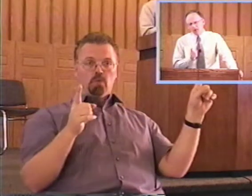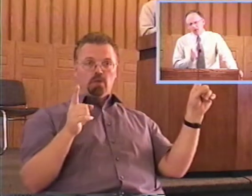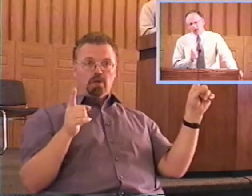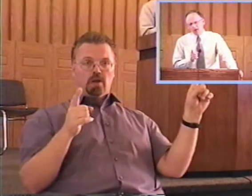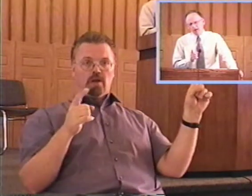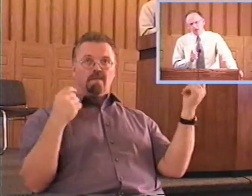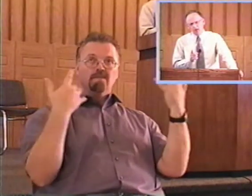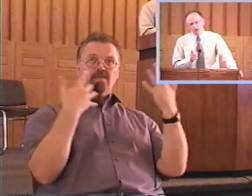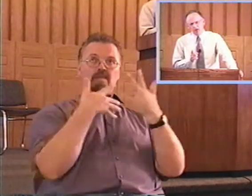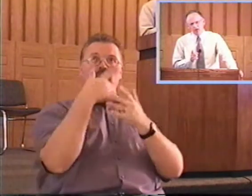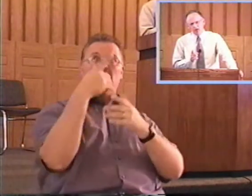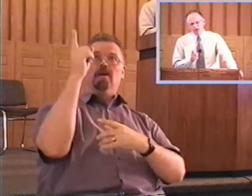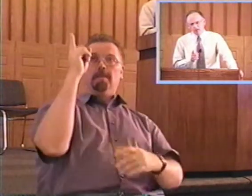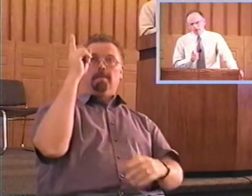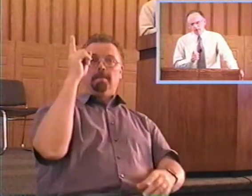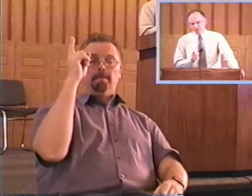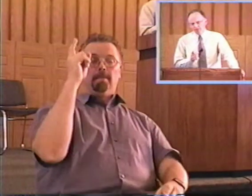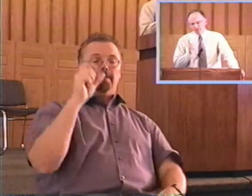fear